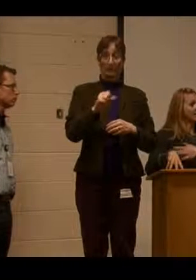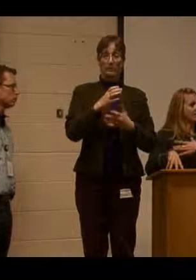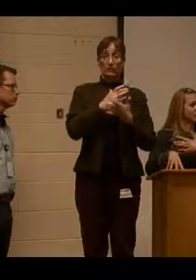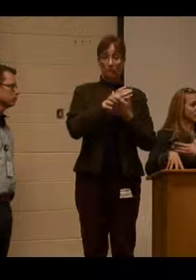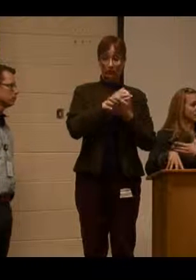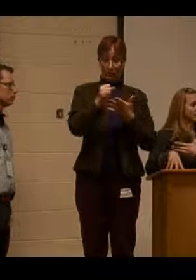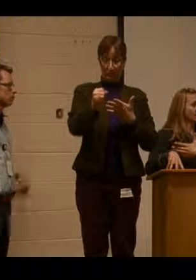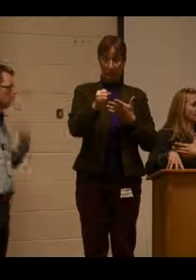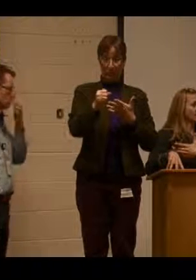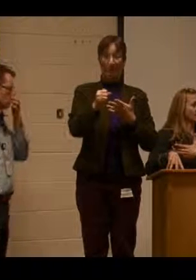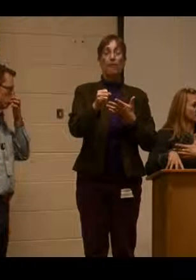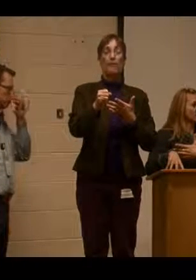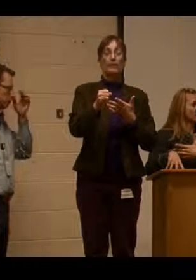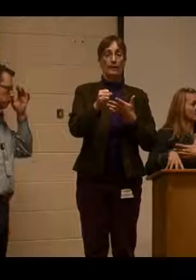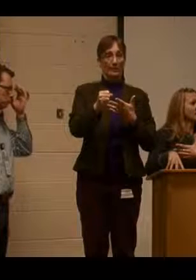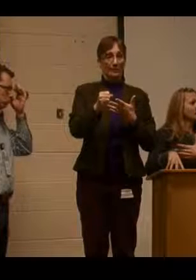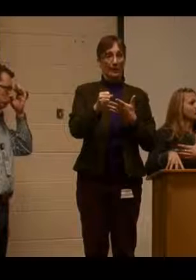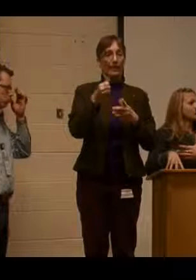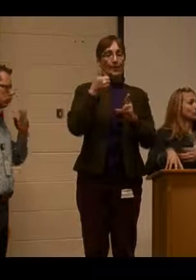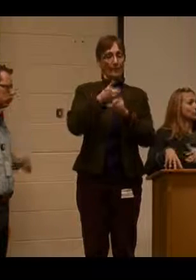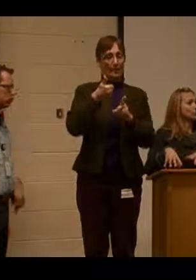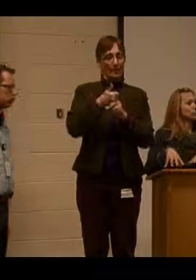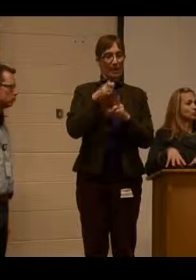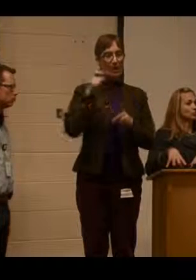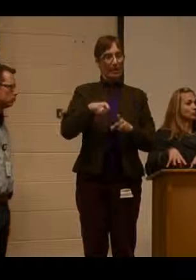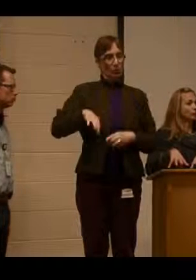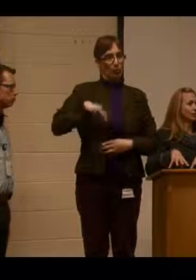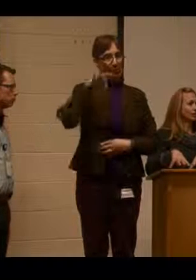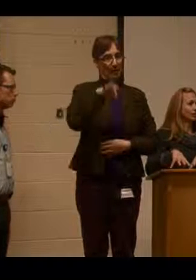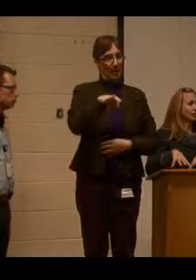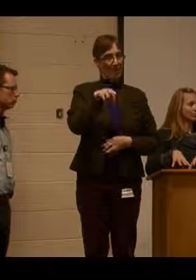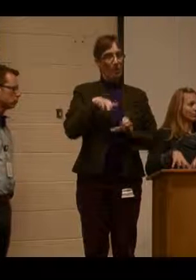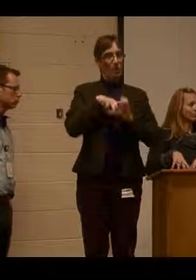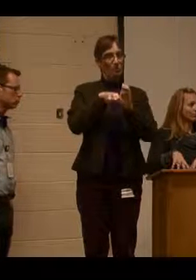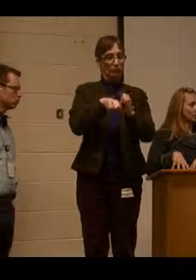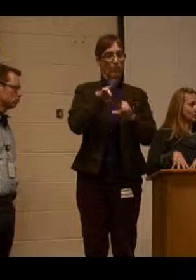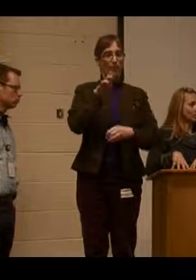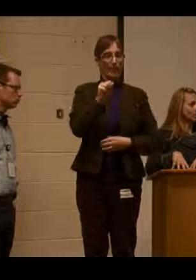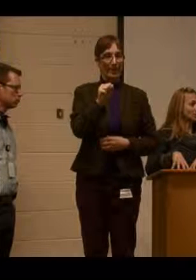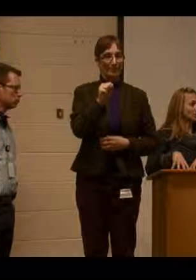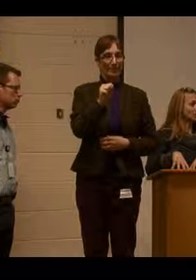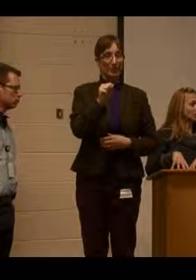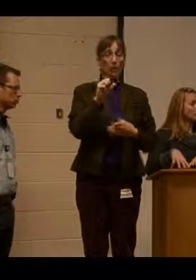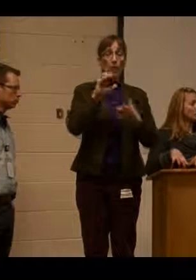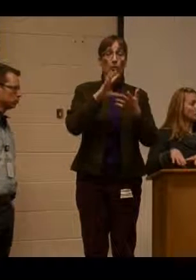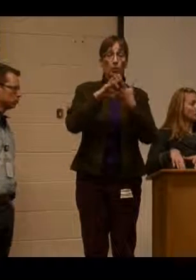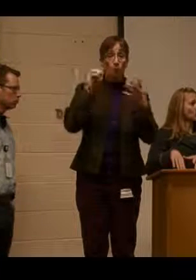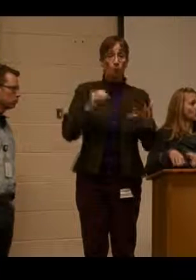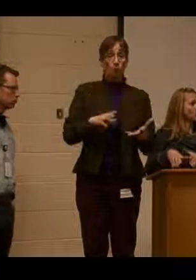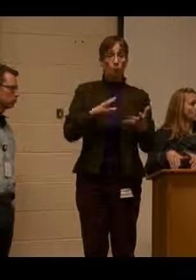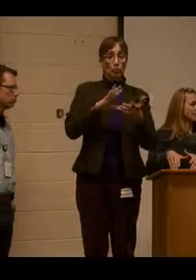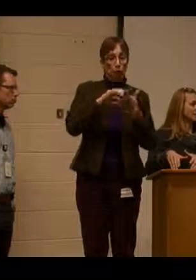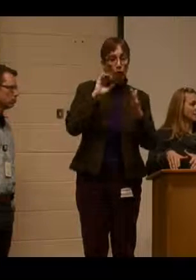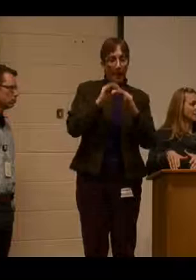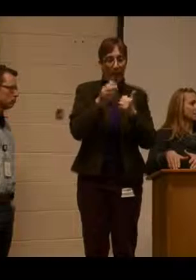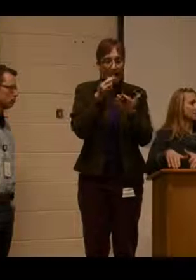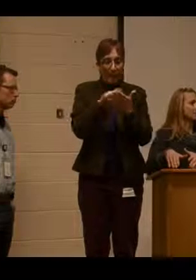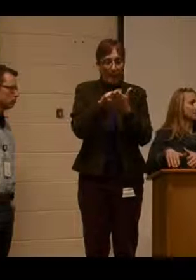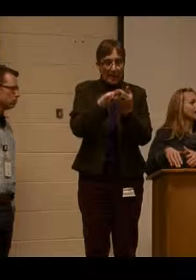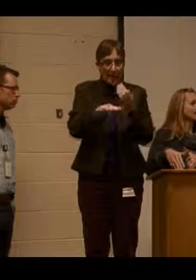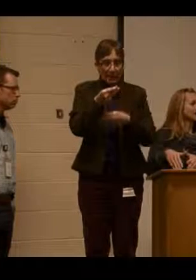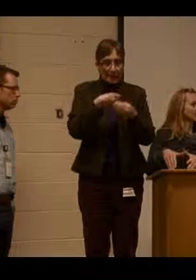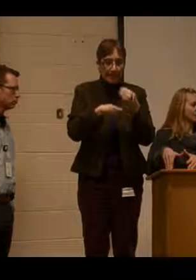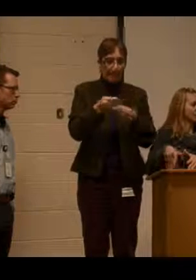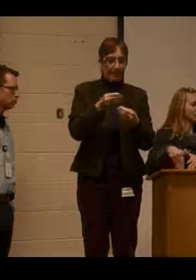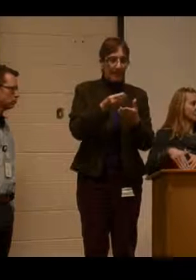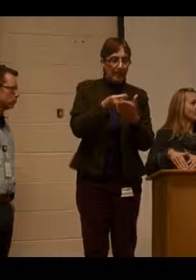on. So the students will be learning how to budget their money to use toward bus passes and other things that they're going to need to